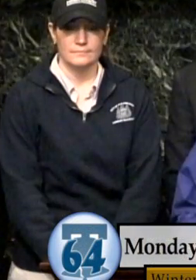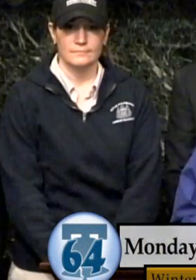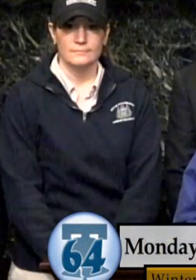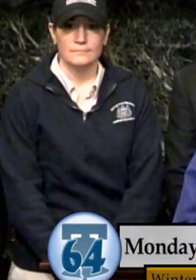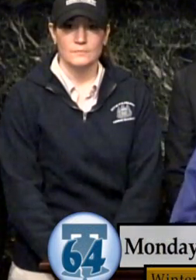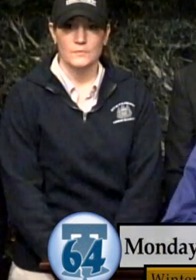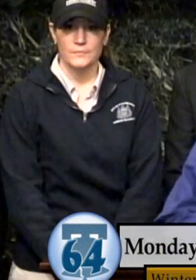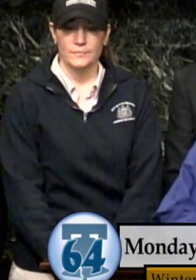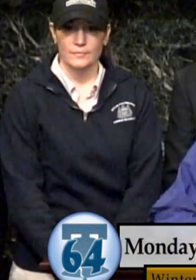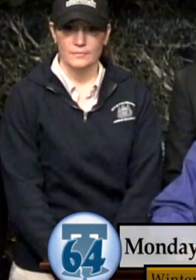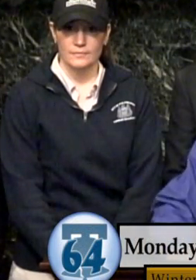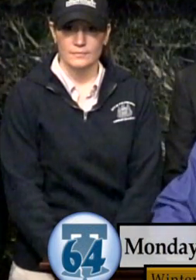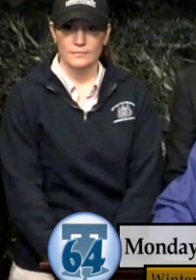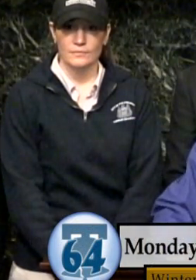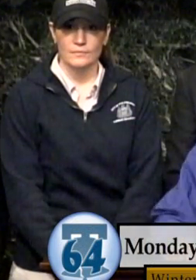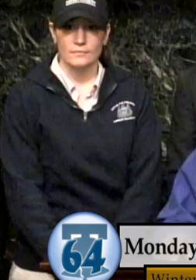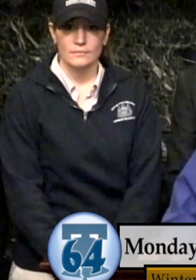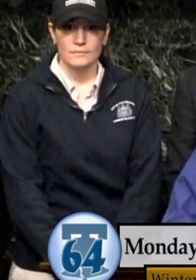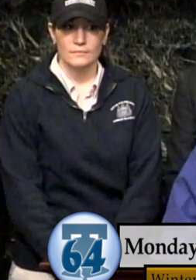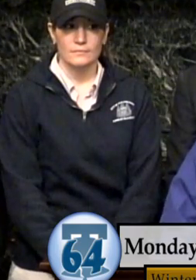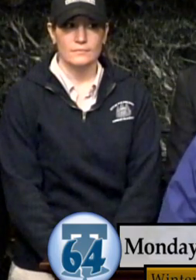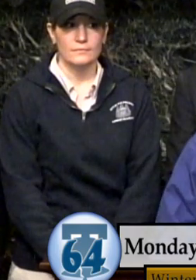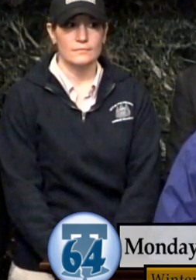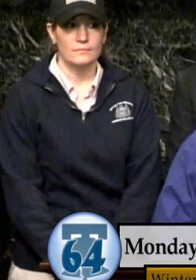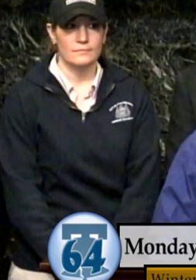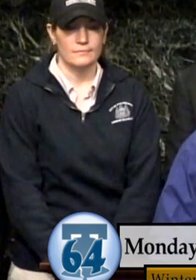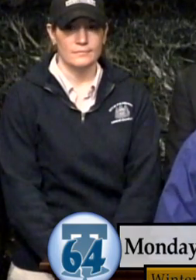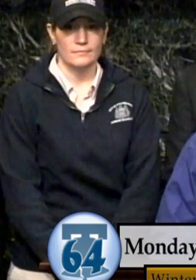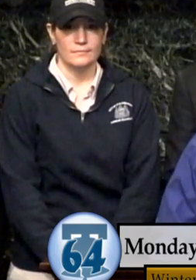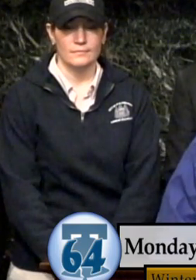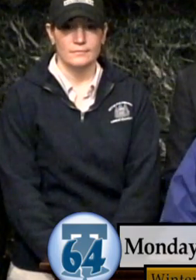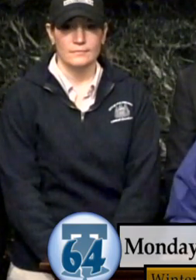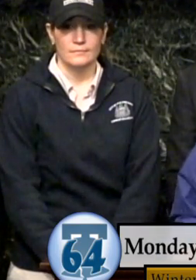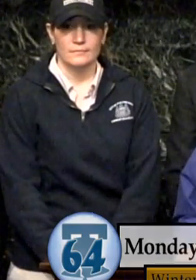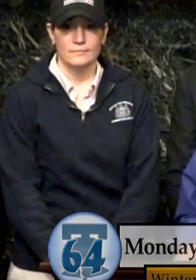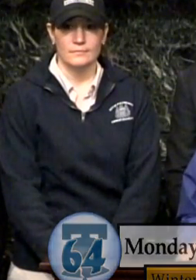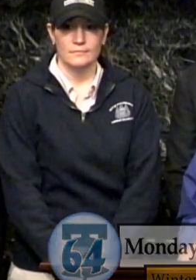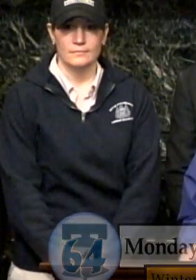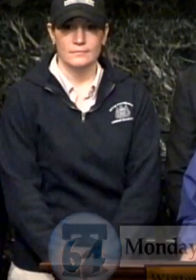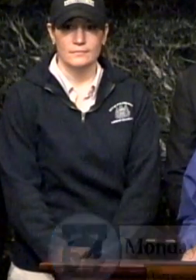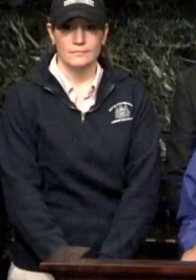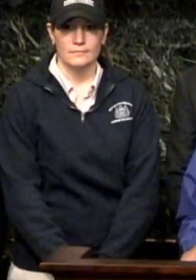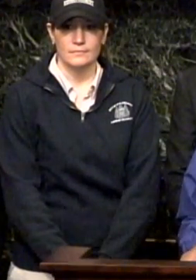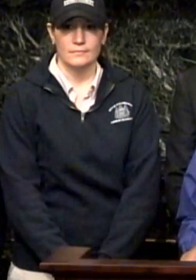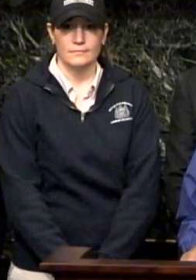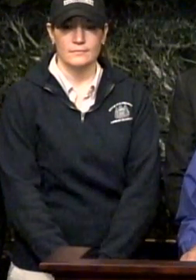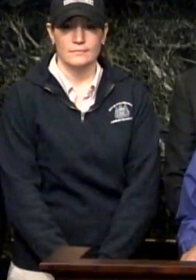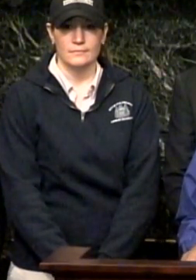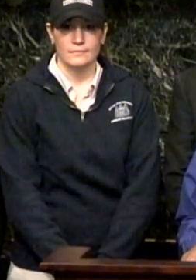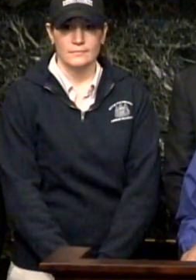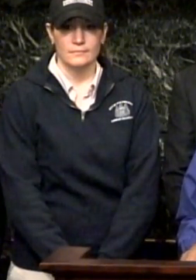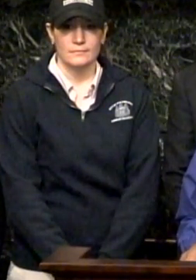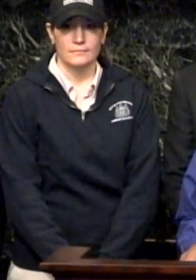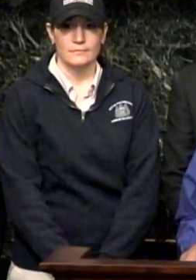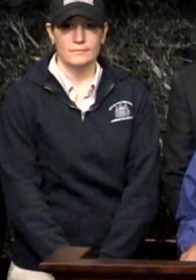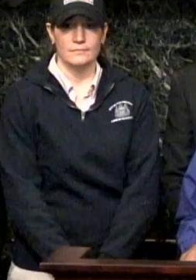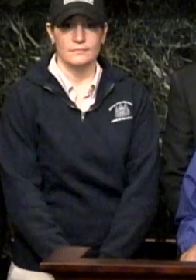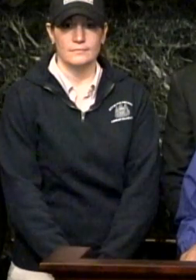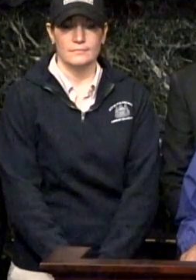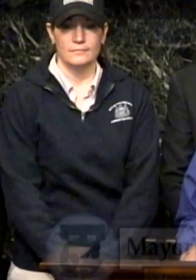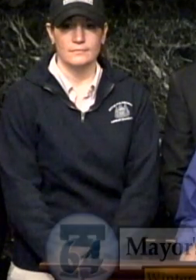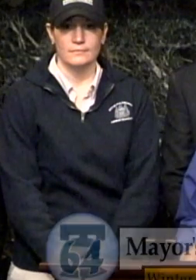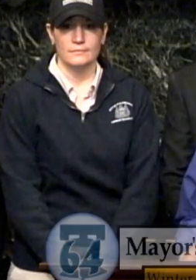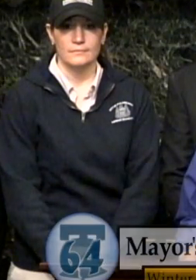Good afternoon. Thanks for being here. We have a series of announcements, certainly to the citizens of Philadelphia and folks